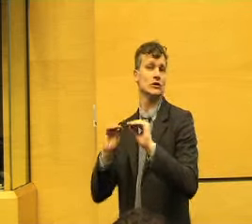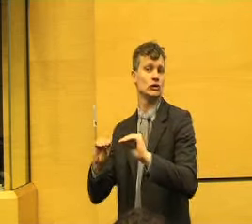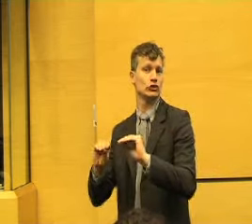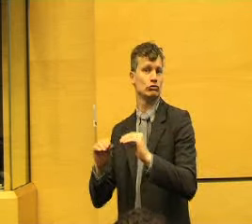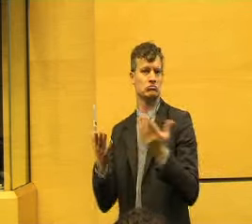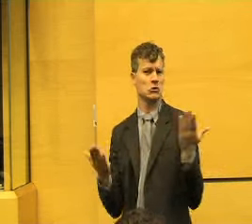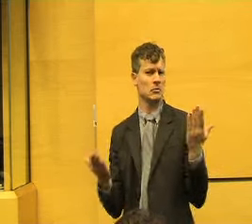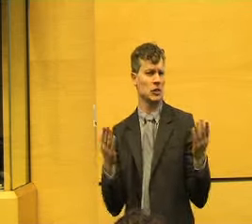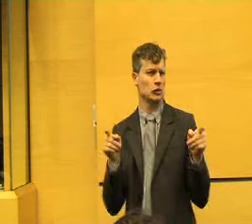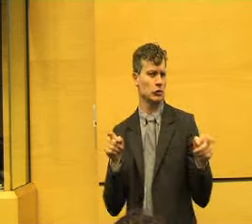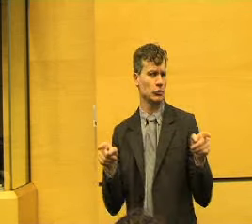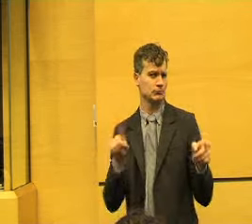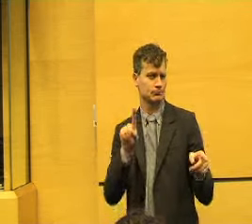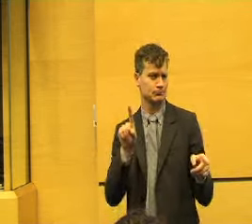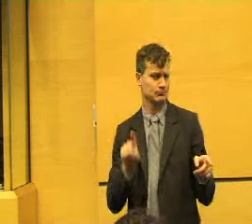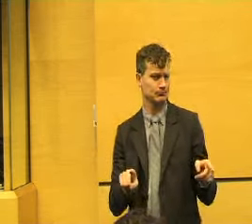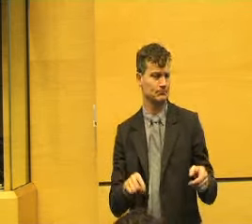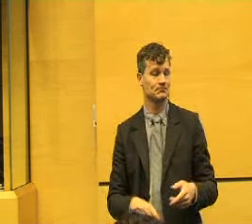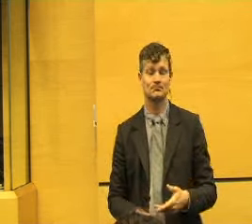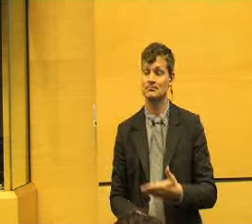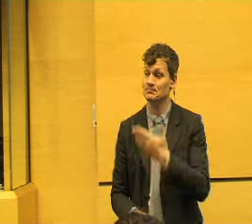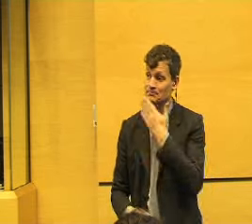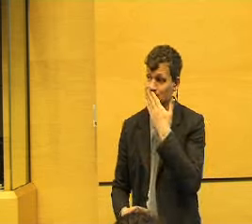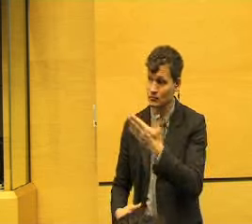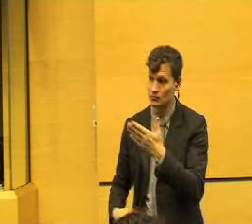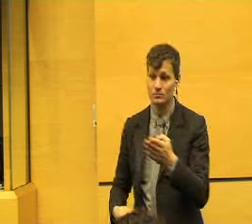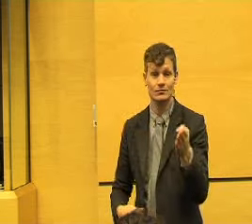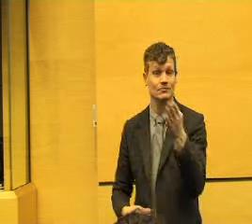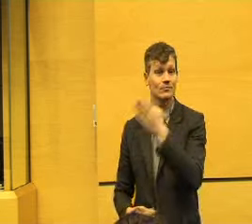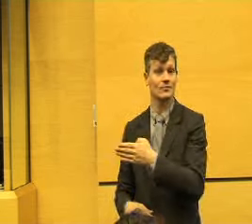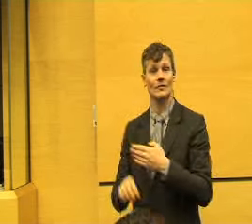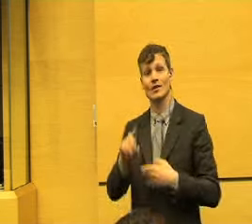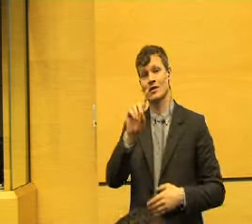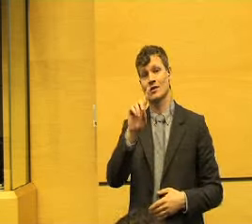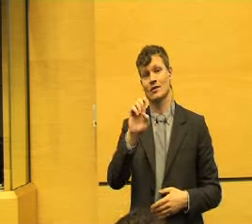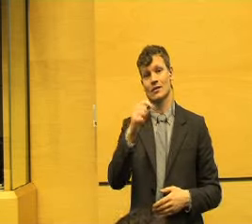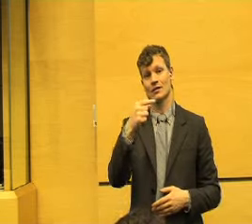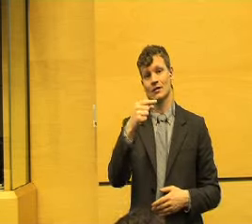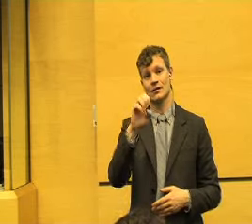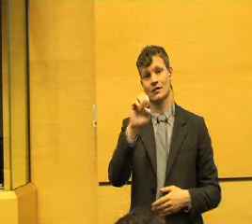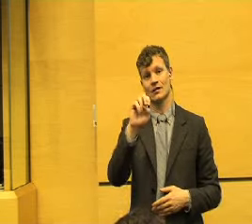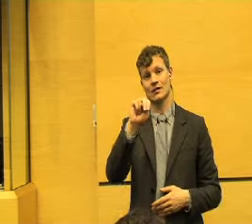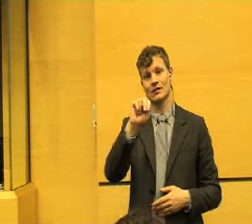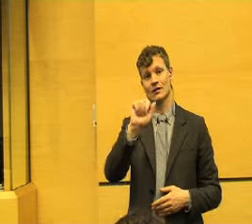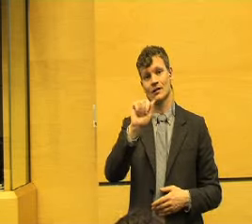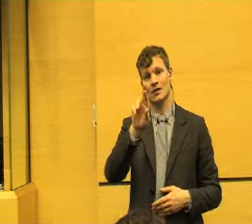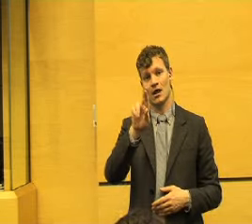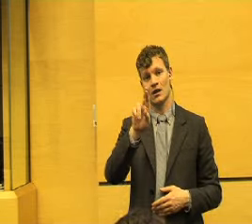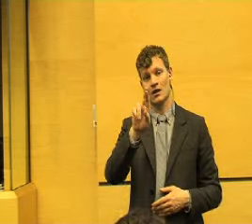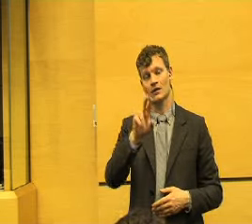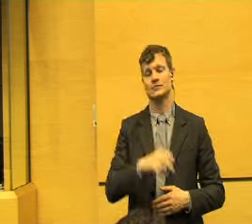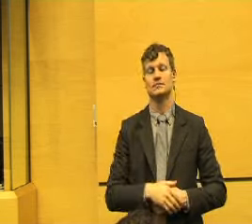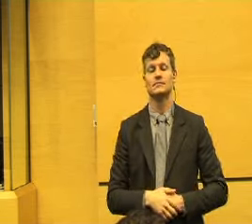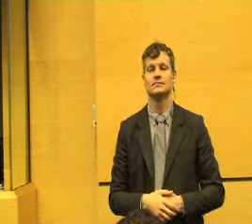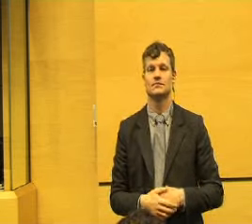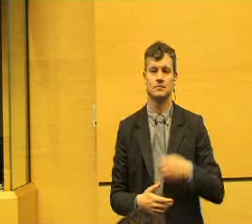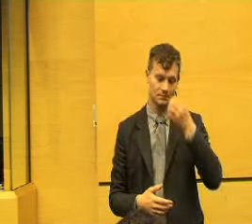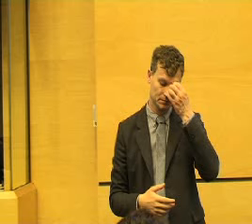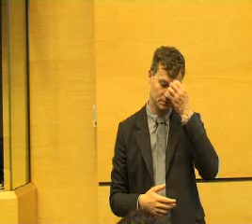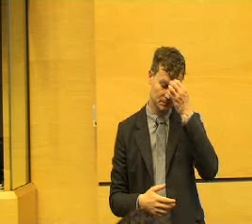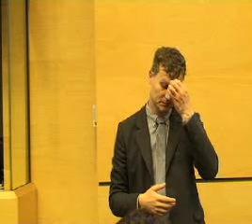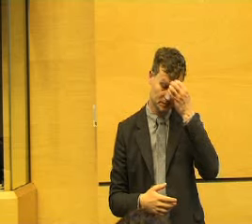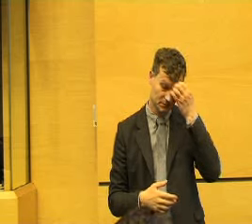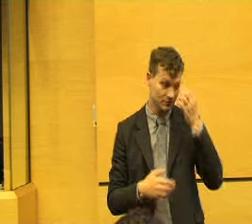Gracias, señor. Thank you very much. Ms. Teresia Degana, you have the floor, madam. Thank you, Madam Chair. I have